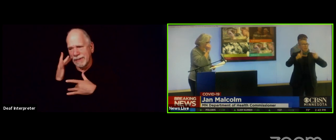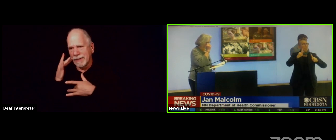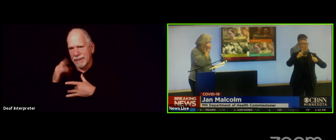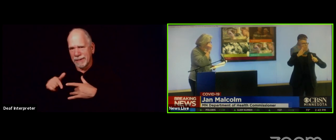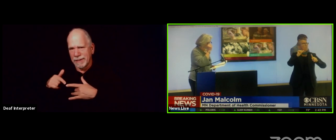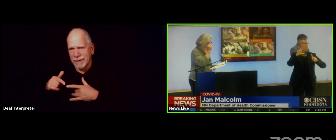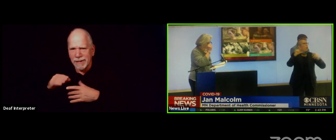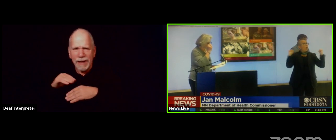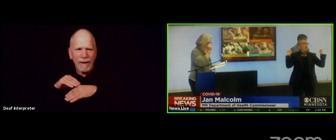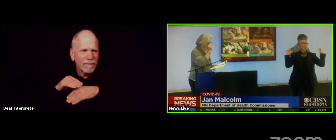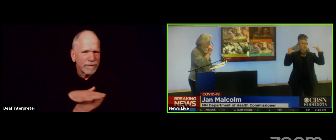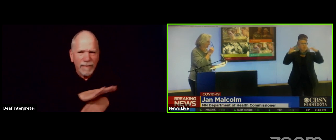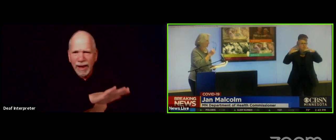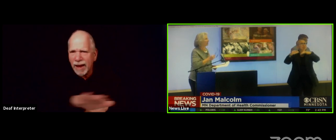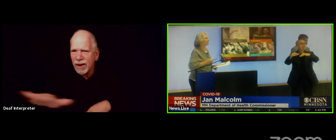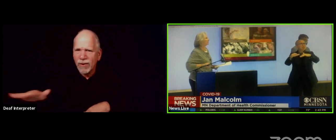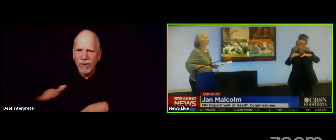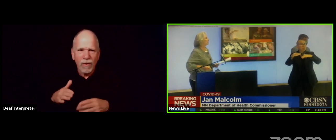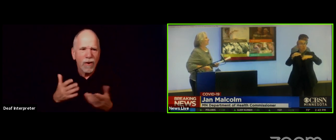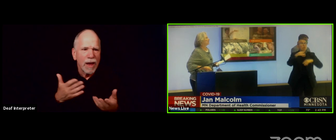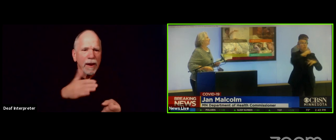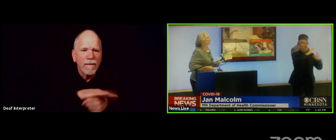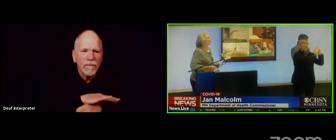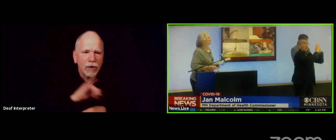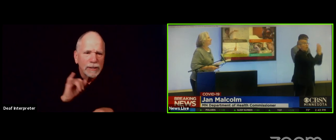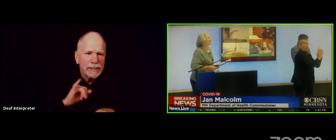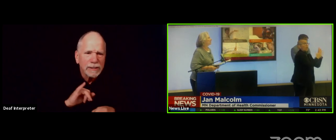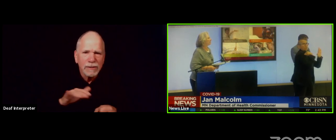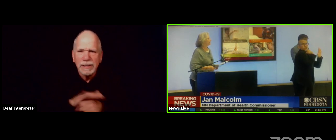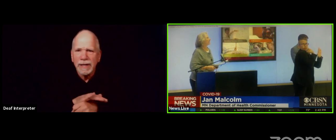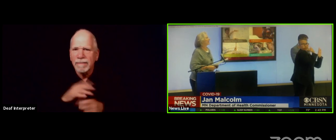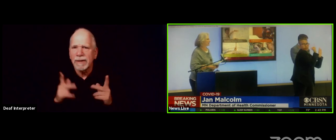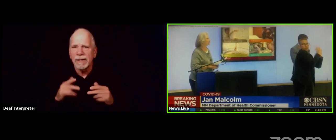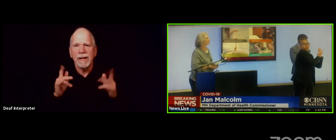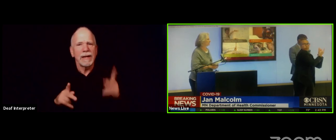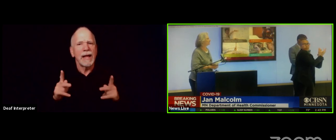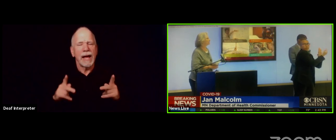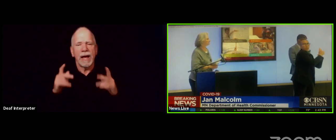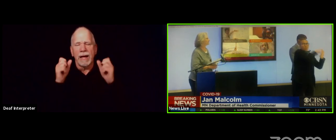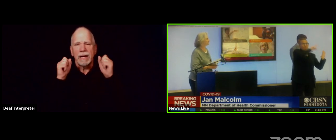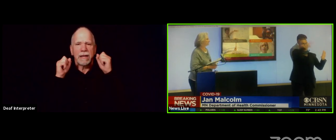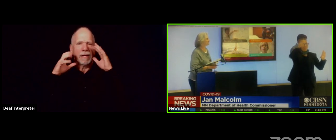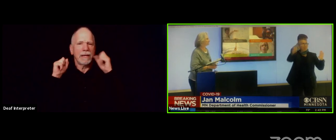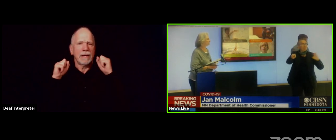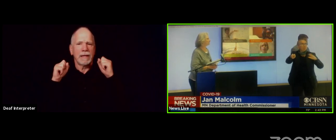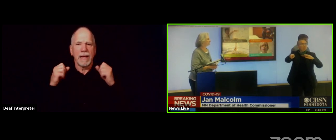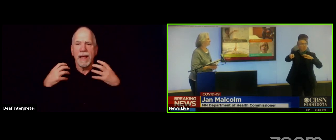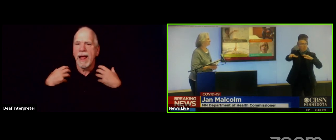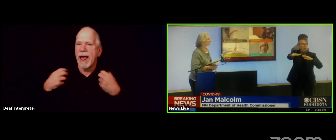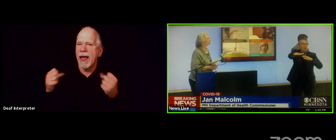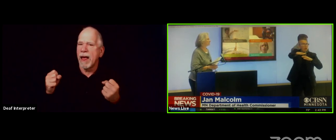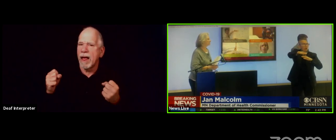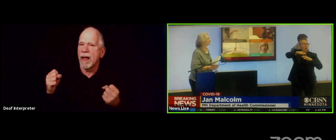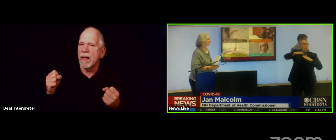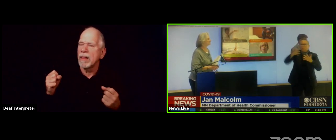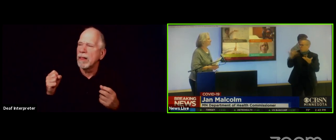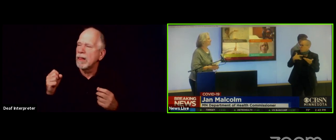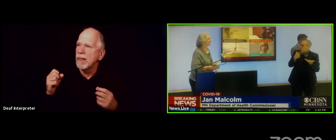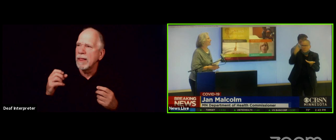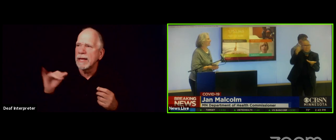Anybody who's left their house in the last 3 weeks certainly seen that. So this is what I'm going to say. You can't